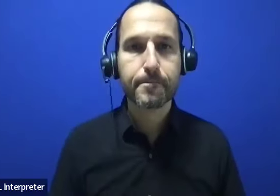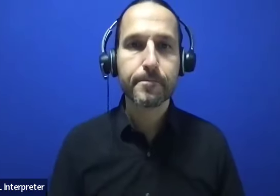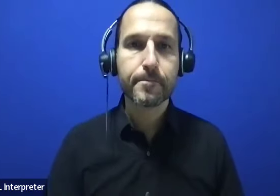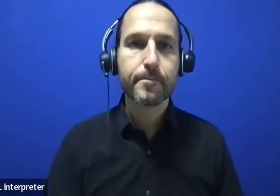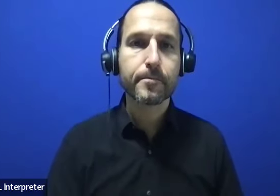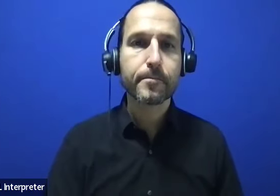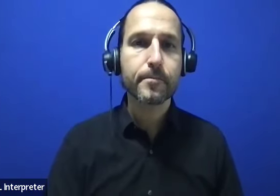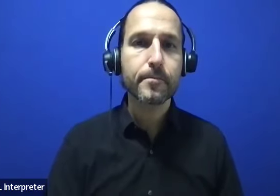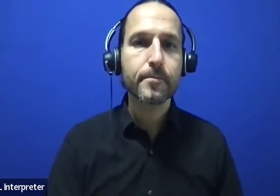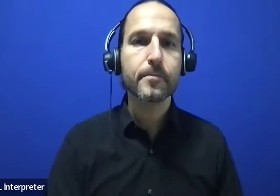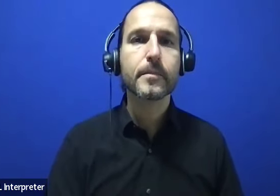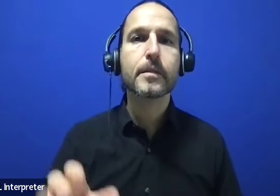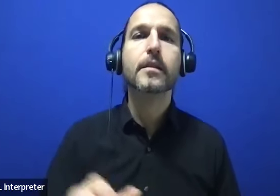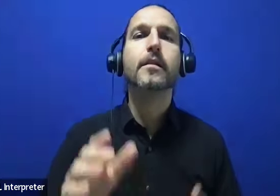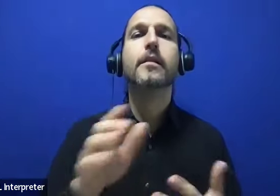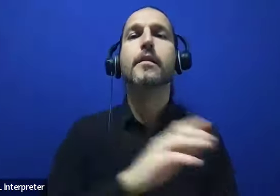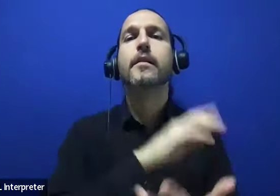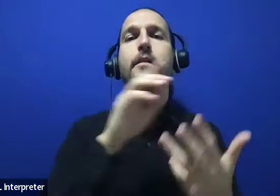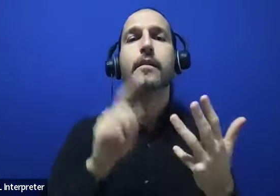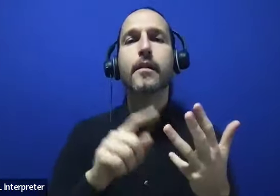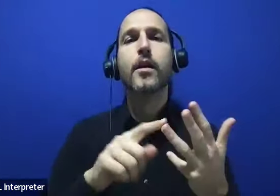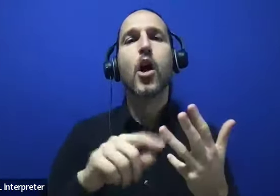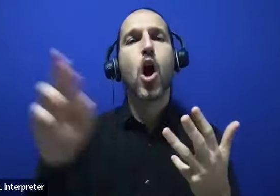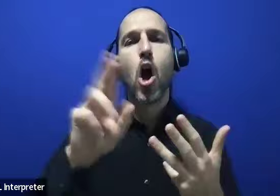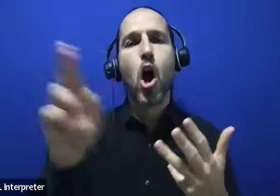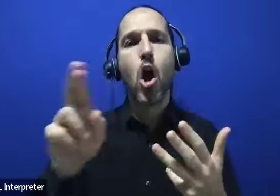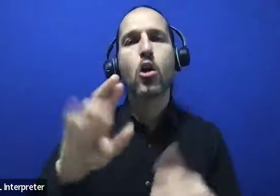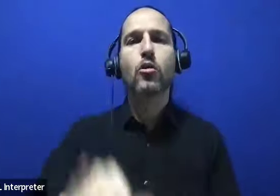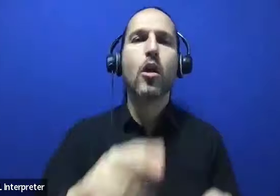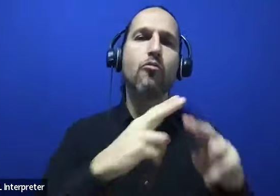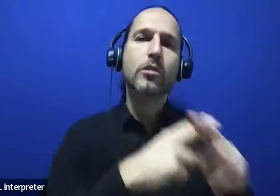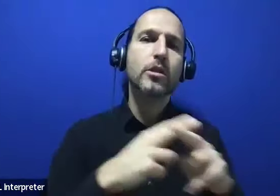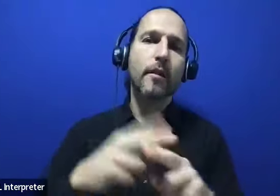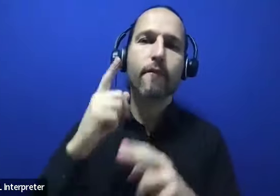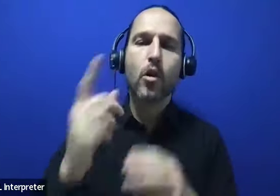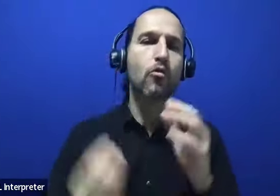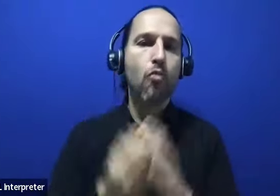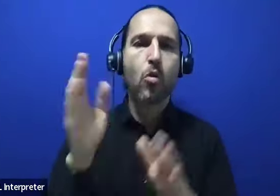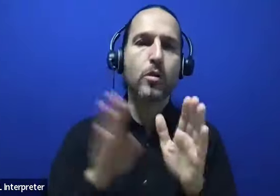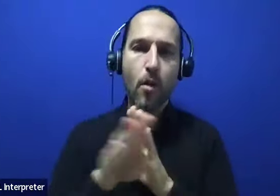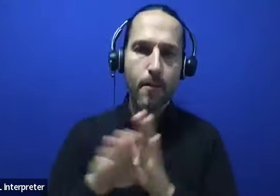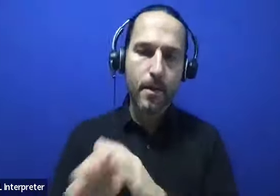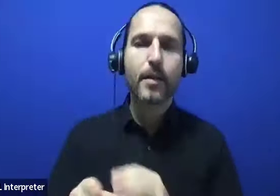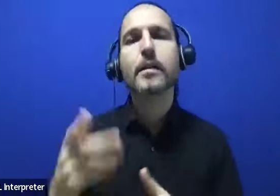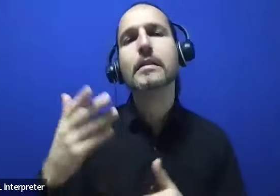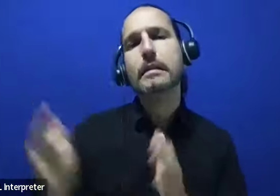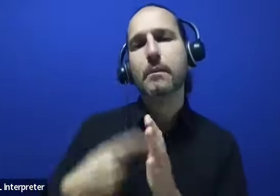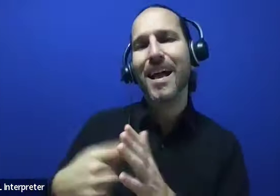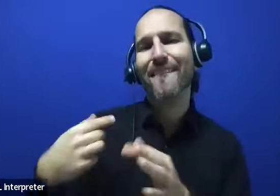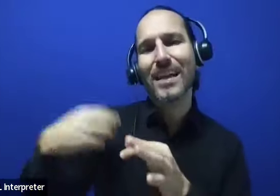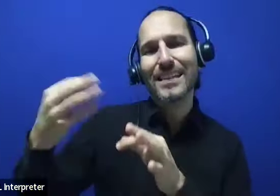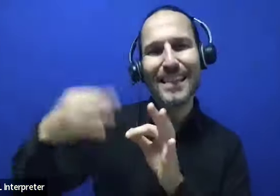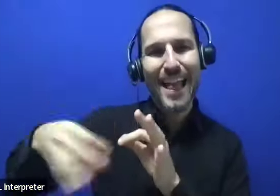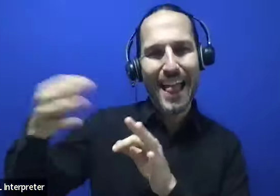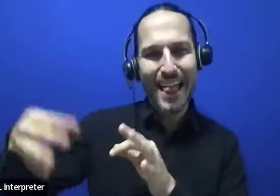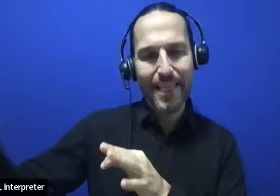The R is for restriction and growth and development. Many individuals with charge will have delays developmentally,